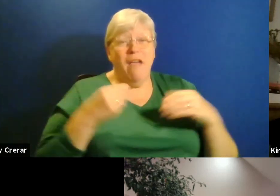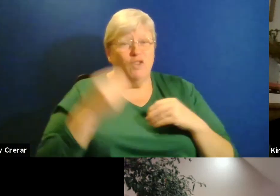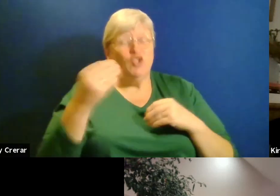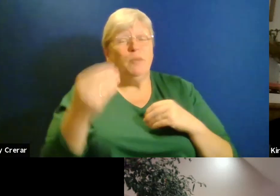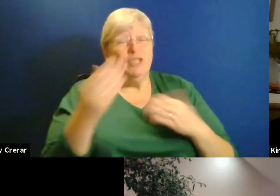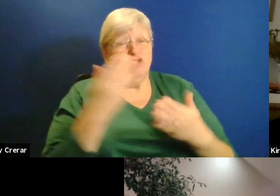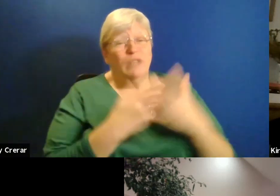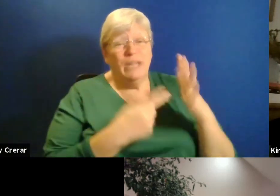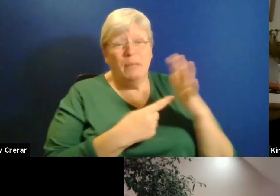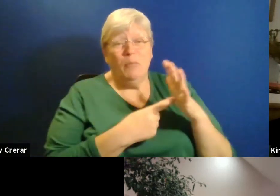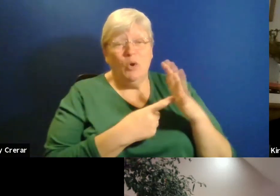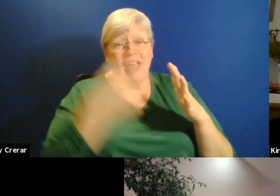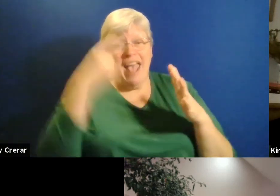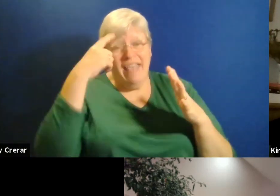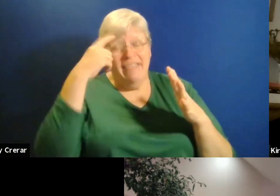important, actually, I think